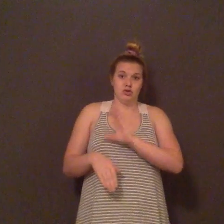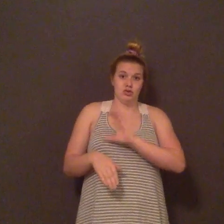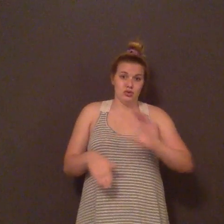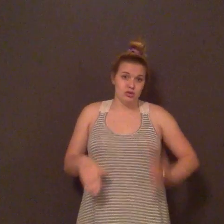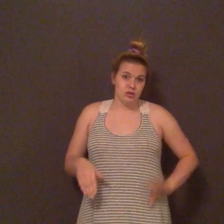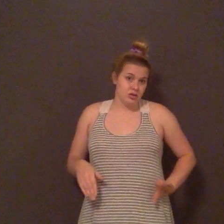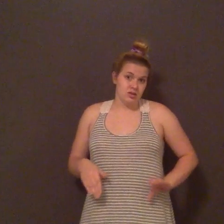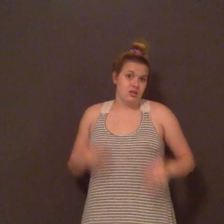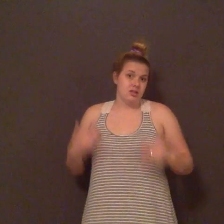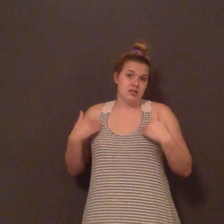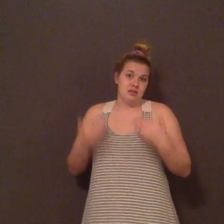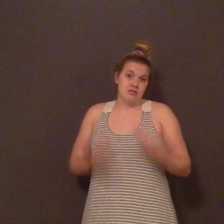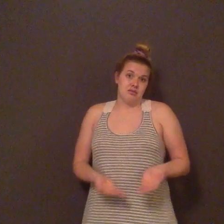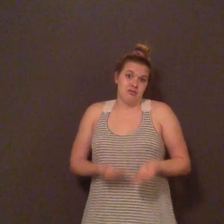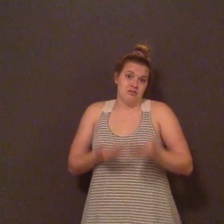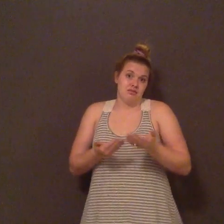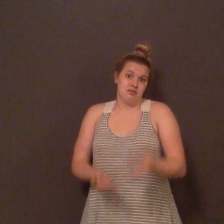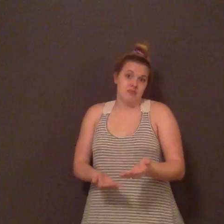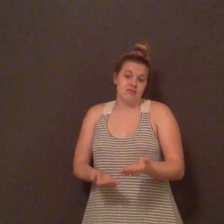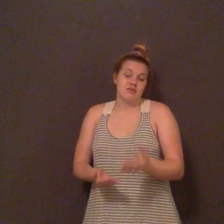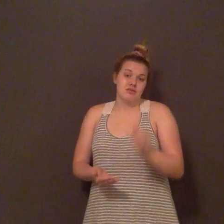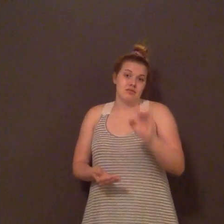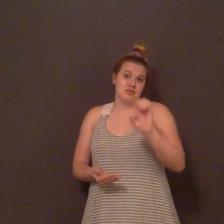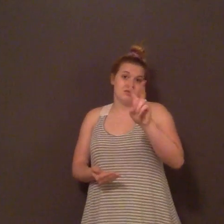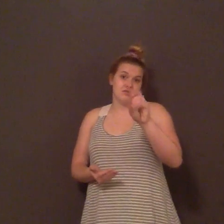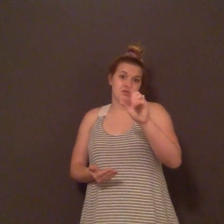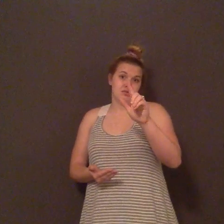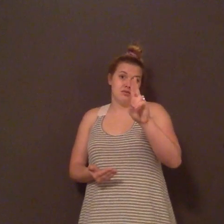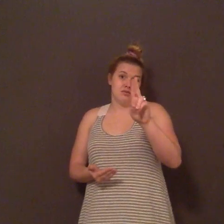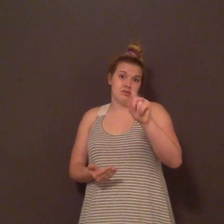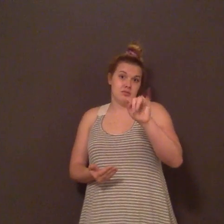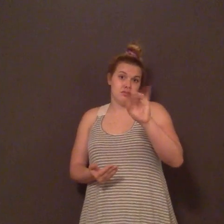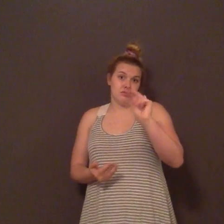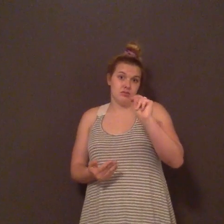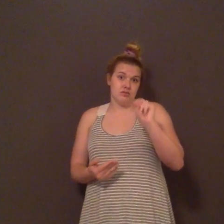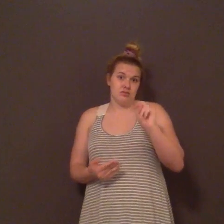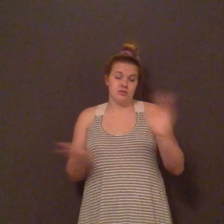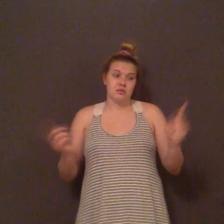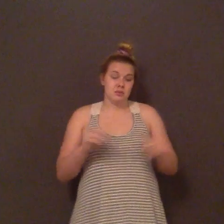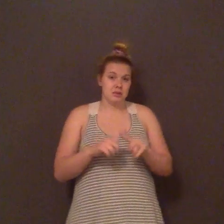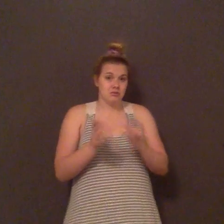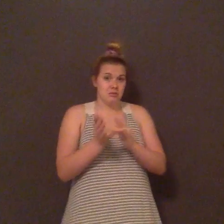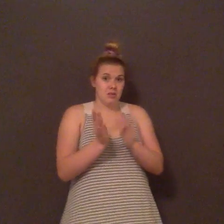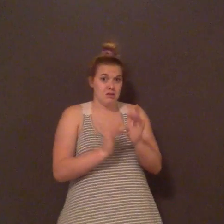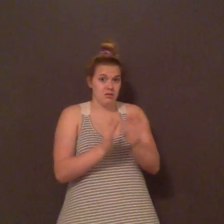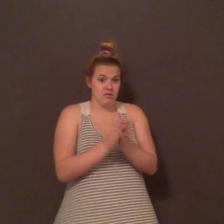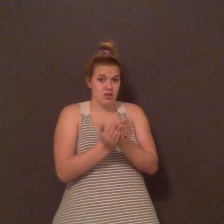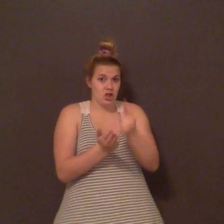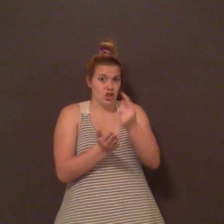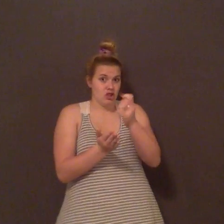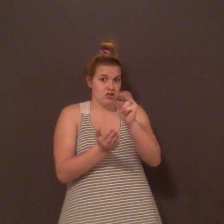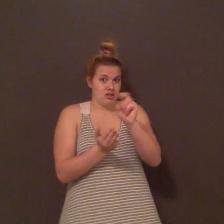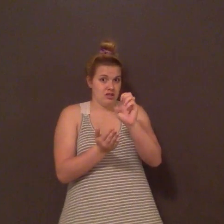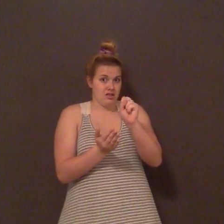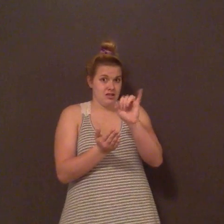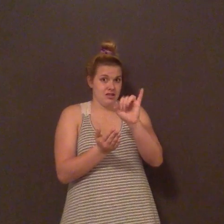account. You're kidding. The attack on Genesis is a real battleground. Well, I certainly don't like the idea of Rachel sitting under this guy in class.